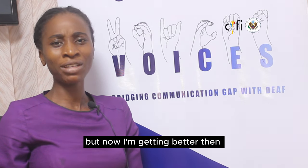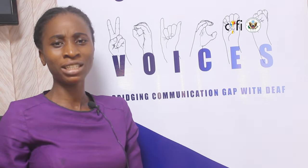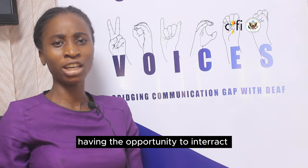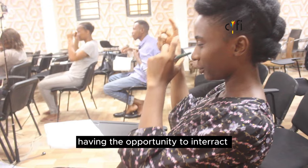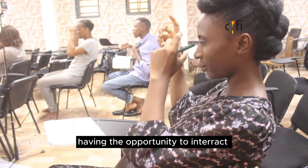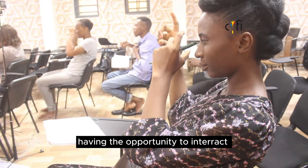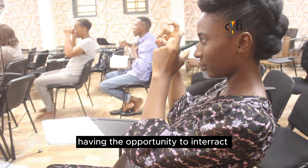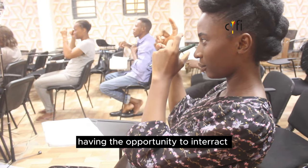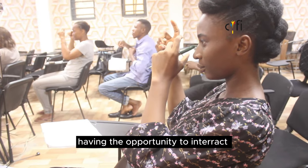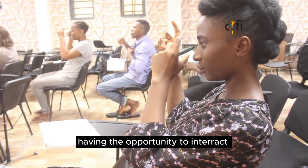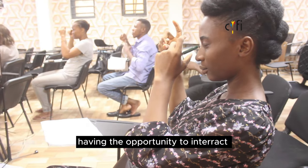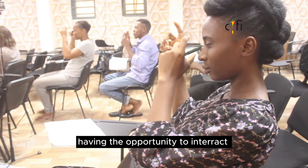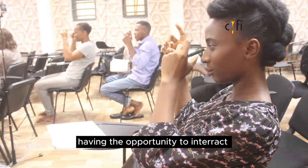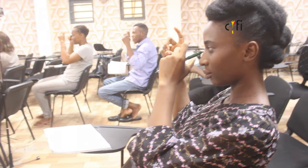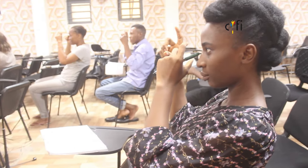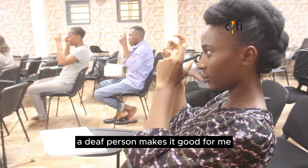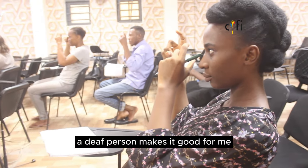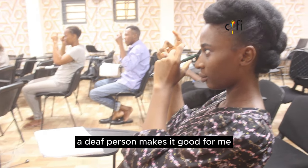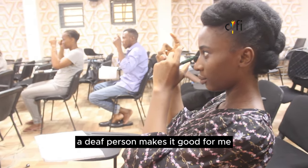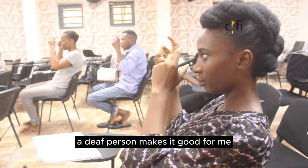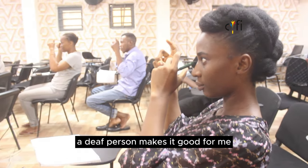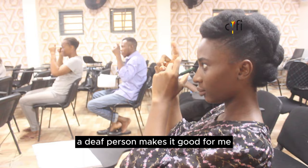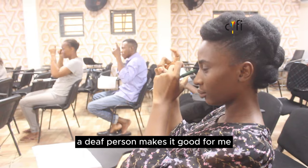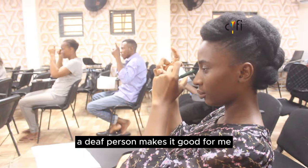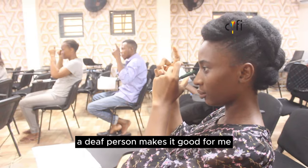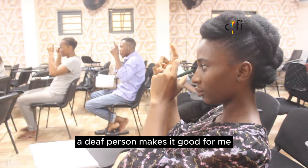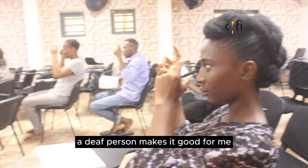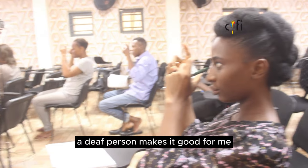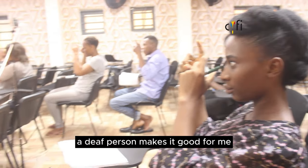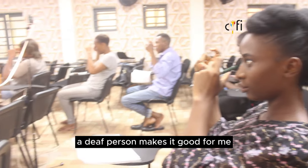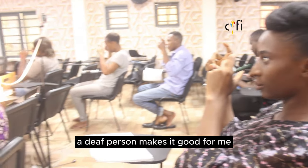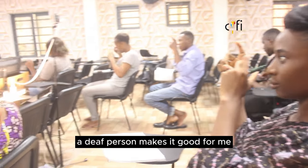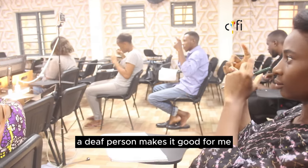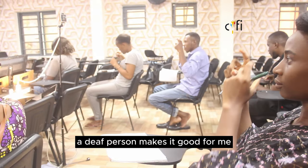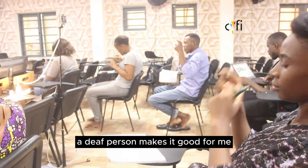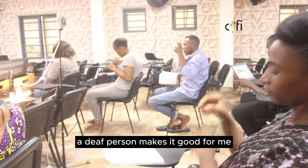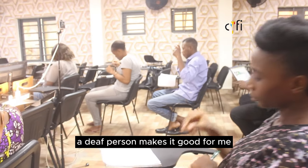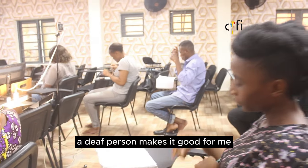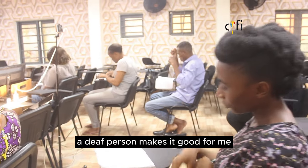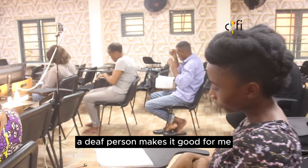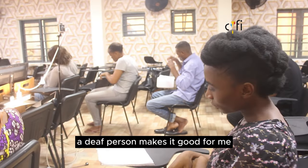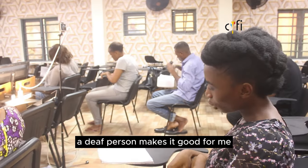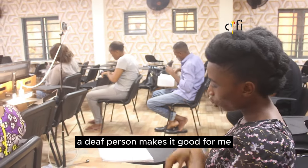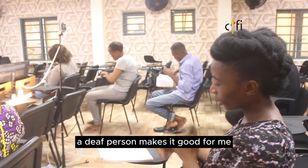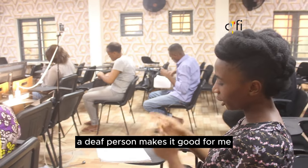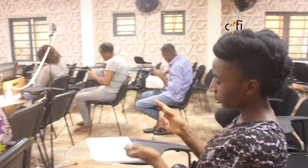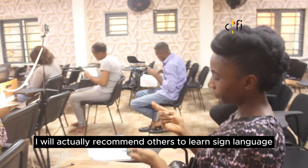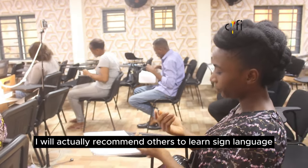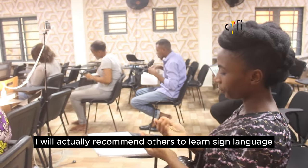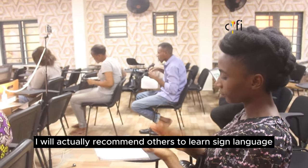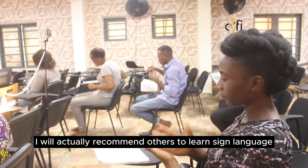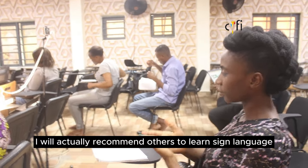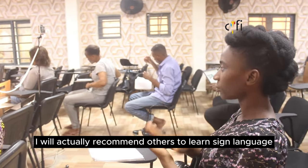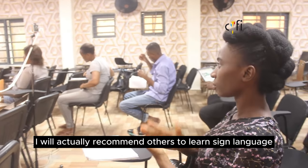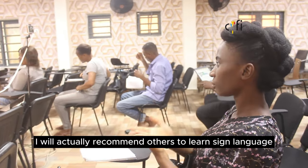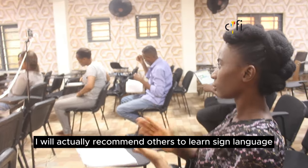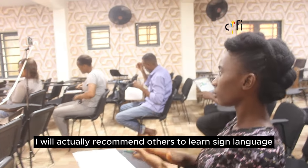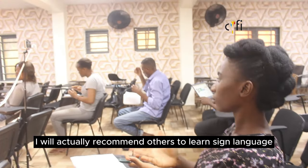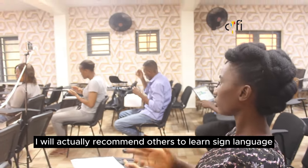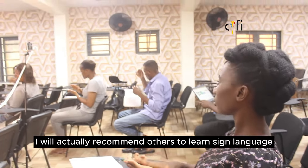the opportunity to interact with a deaf person makes it good for me. Yes, I will actually recommend others